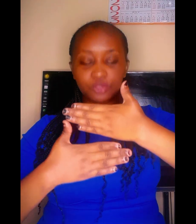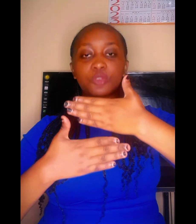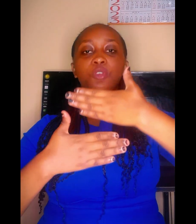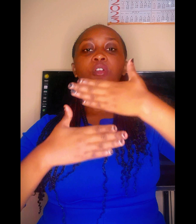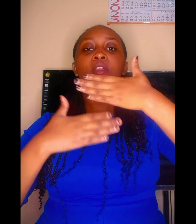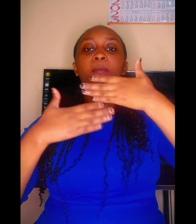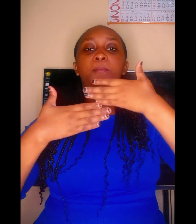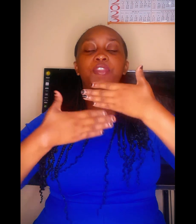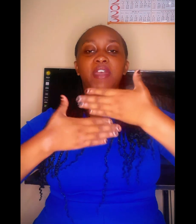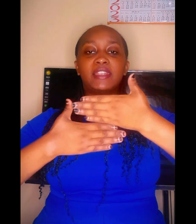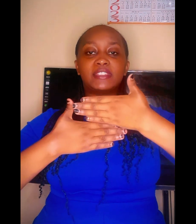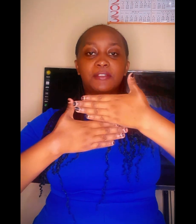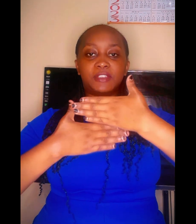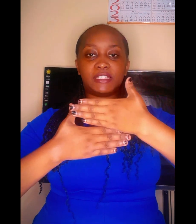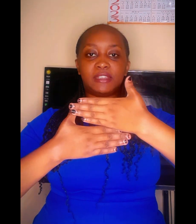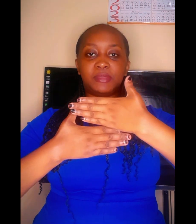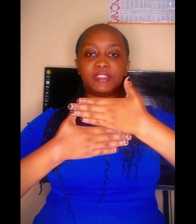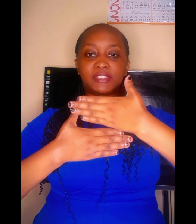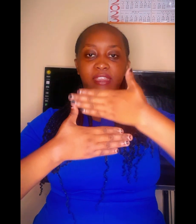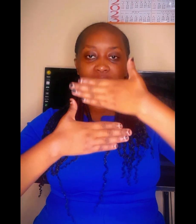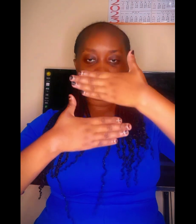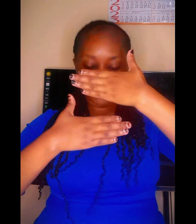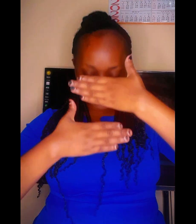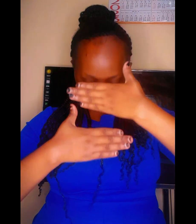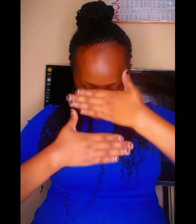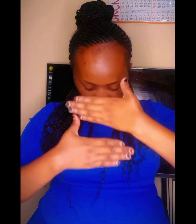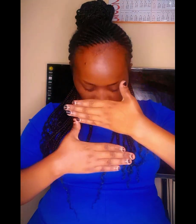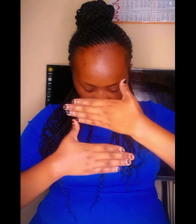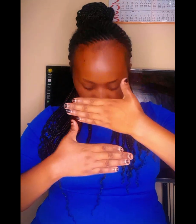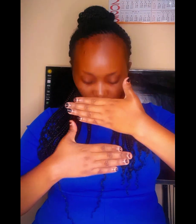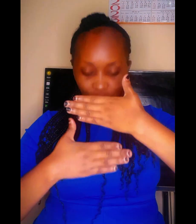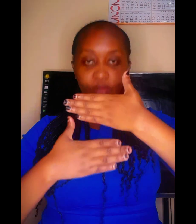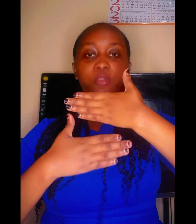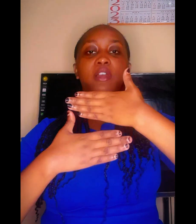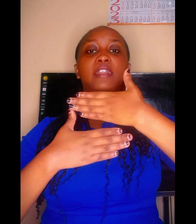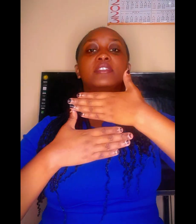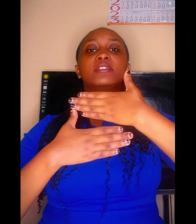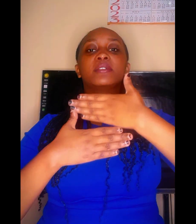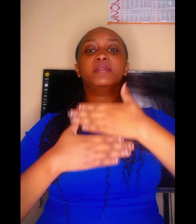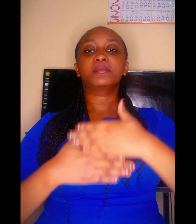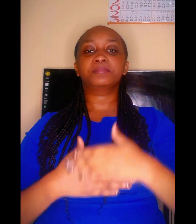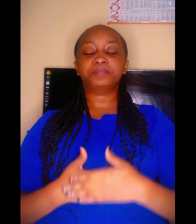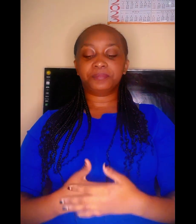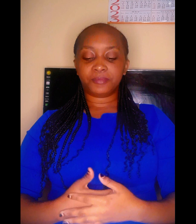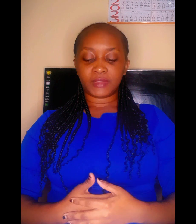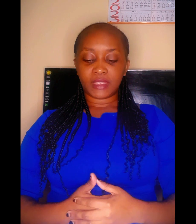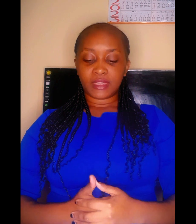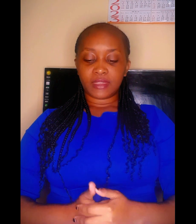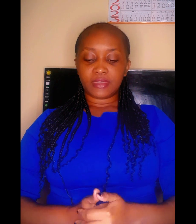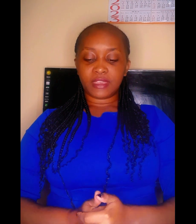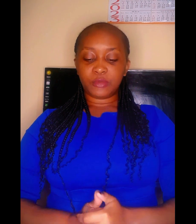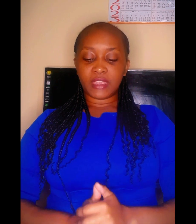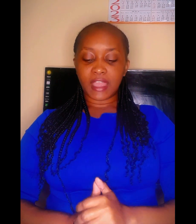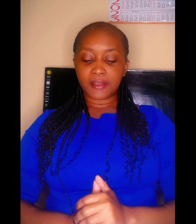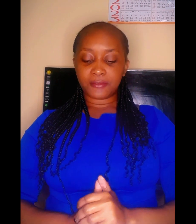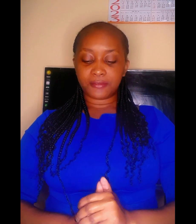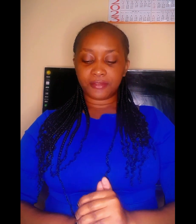So both hands are facing me, the signer, then you just bow. And then we have the